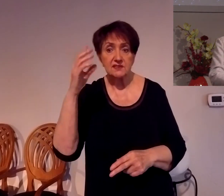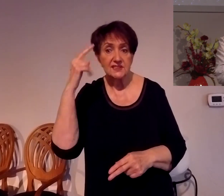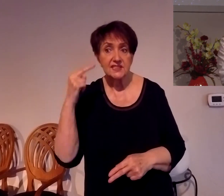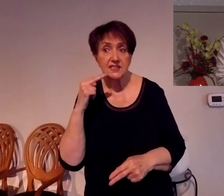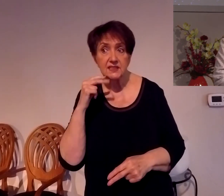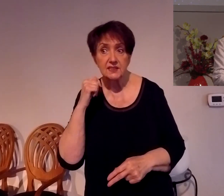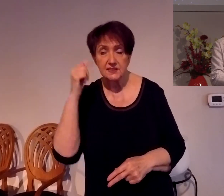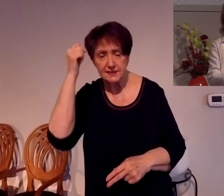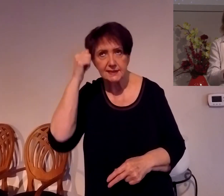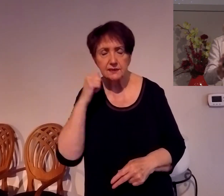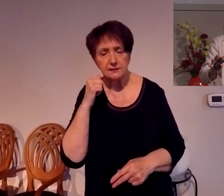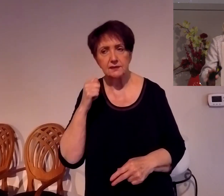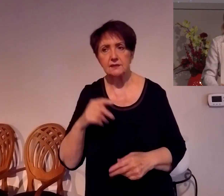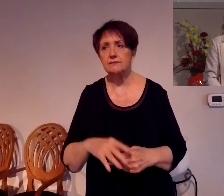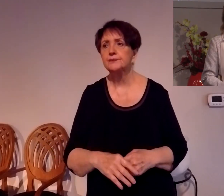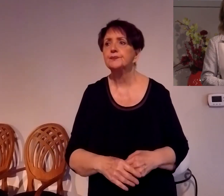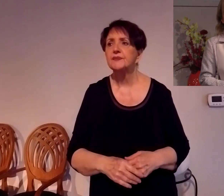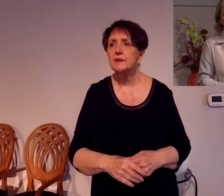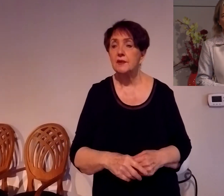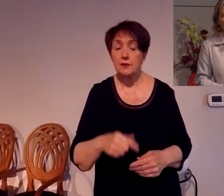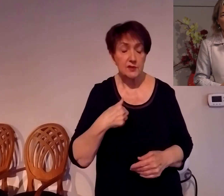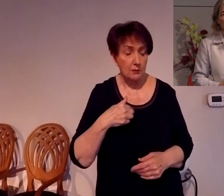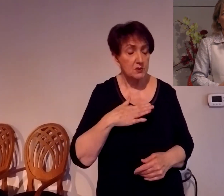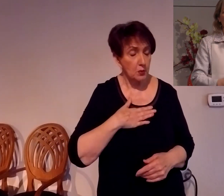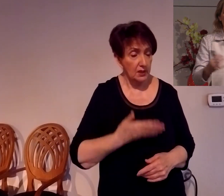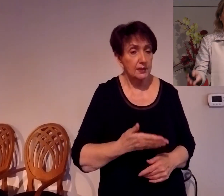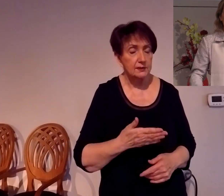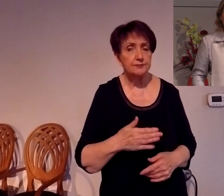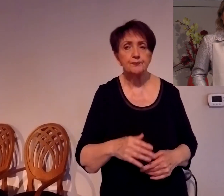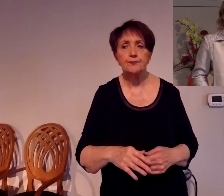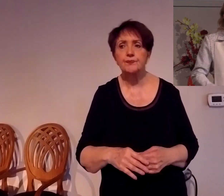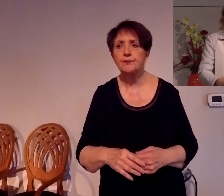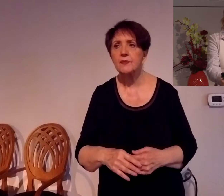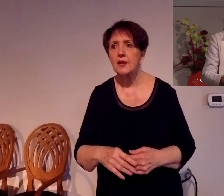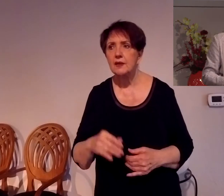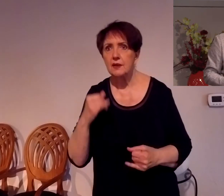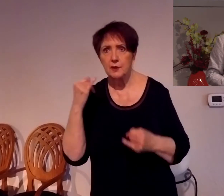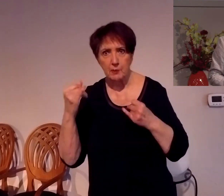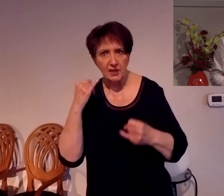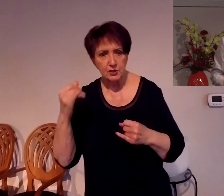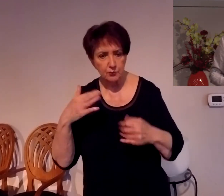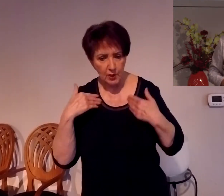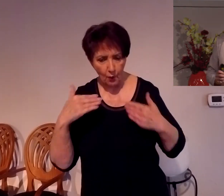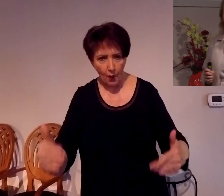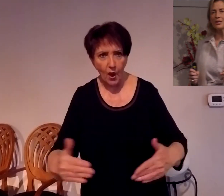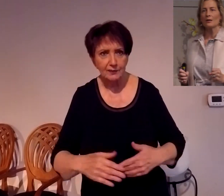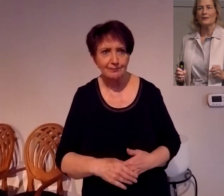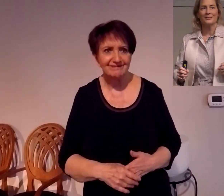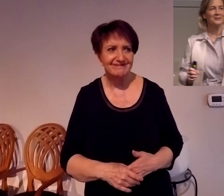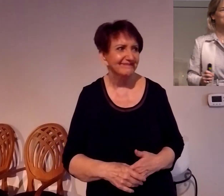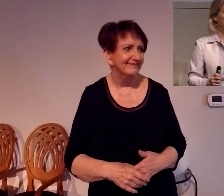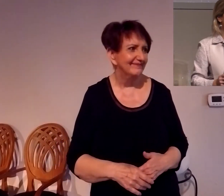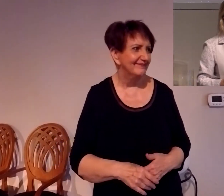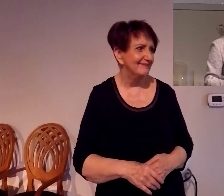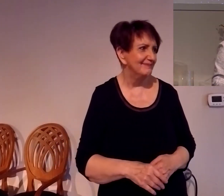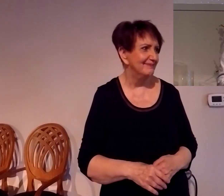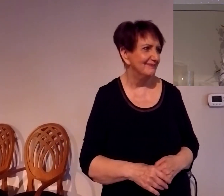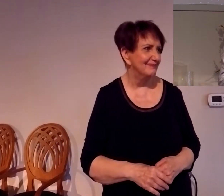was willing to do this. And, that was the story I was going to tell you. Just imagine I did, and we're going to move on.